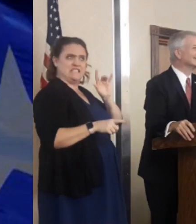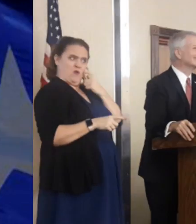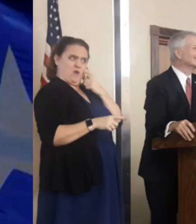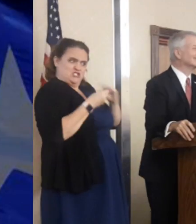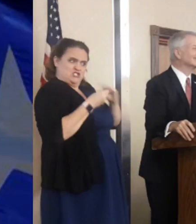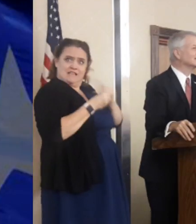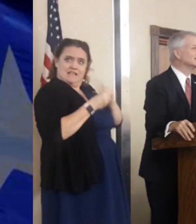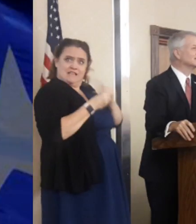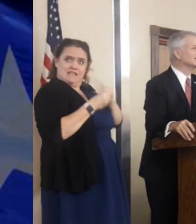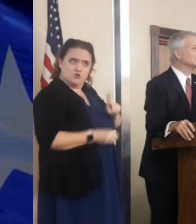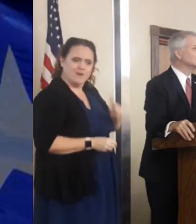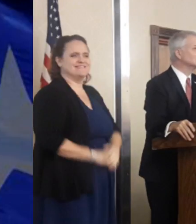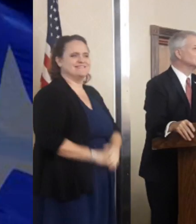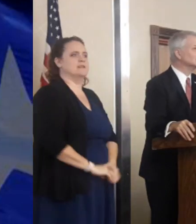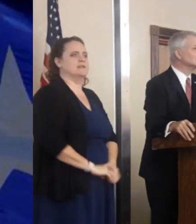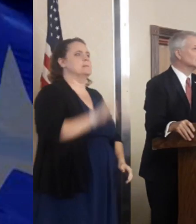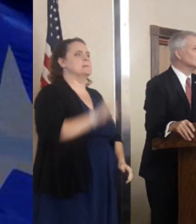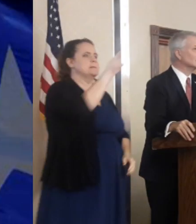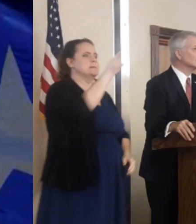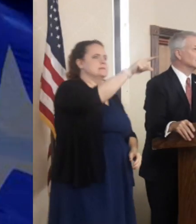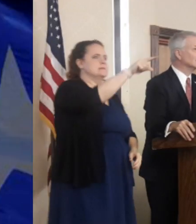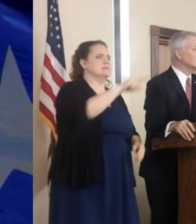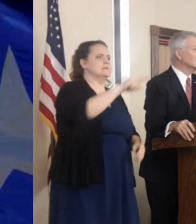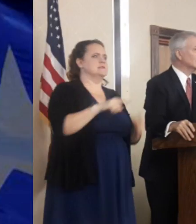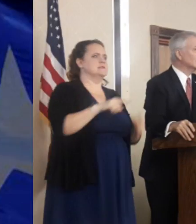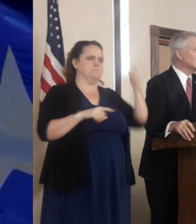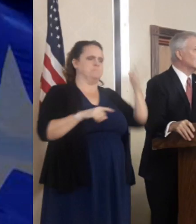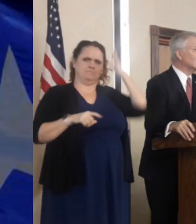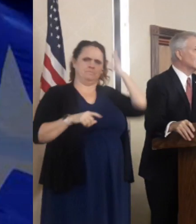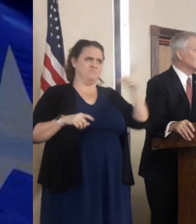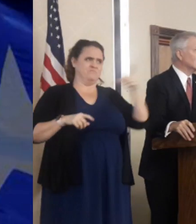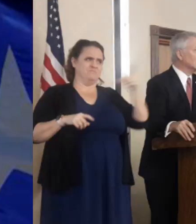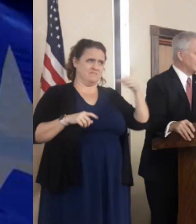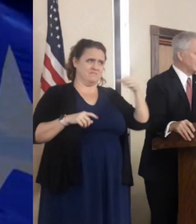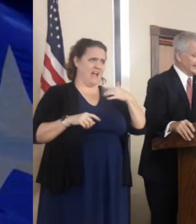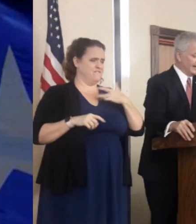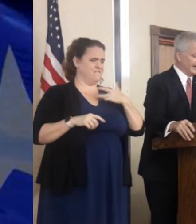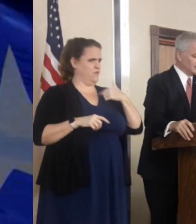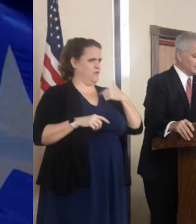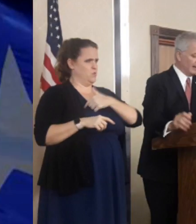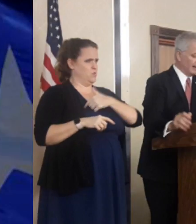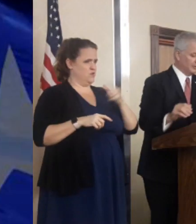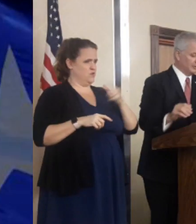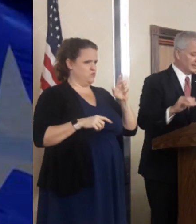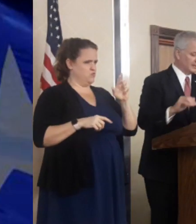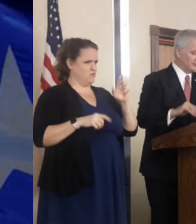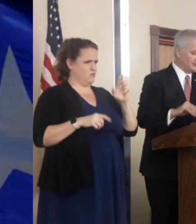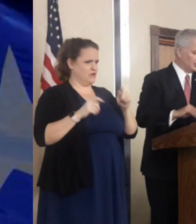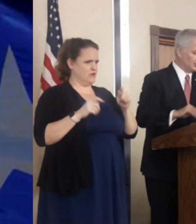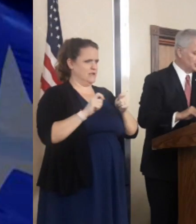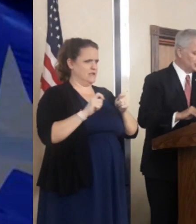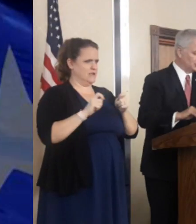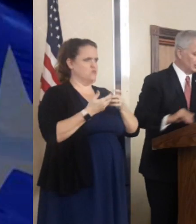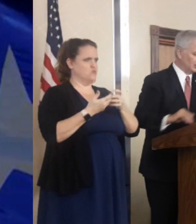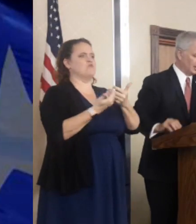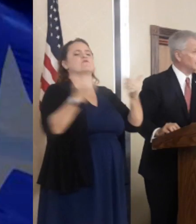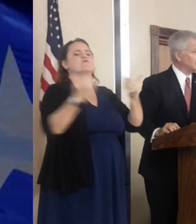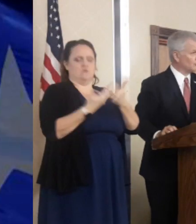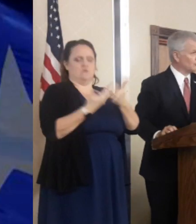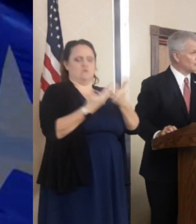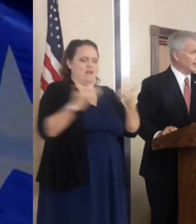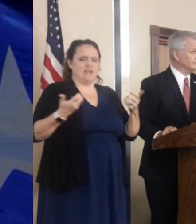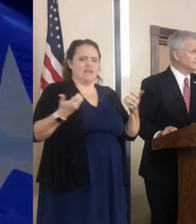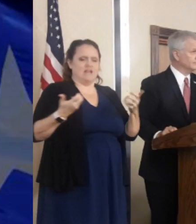we bifurcated this issue, and so are we going to vote on them We did, separately? yes, so now would be the time to vote on the change to item